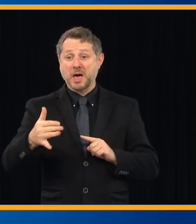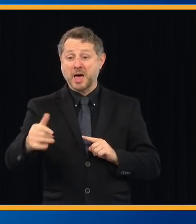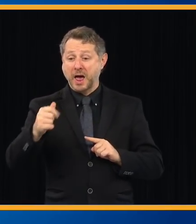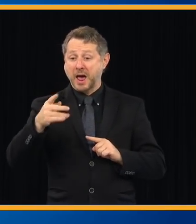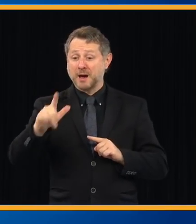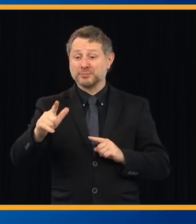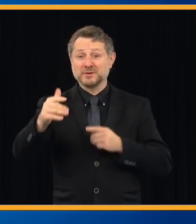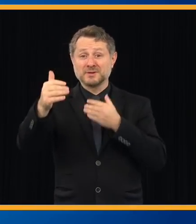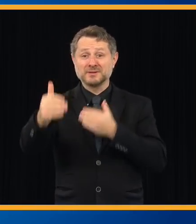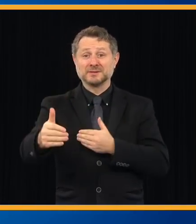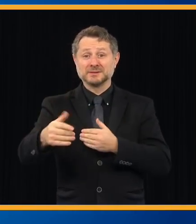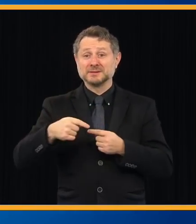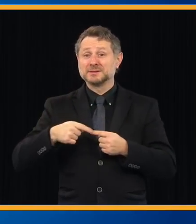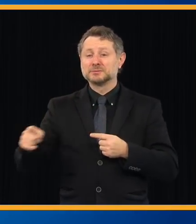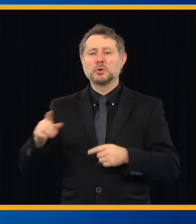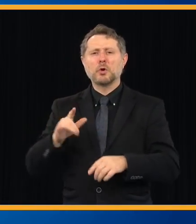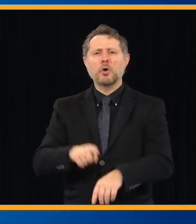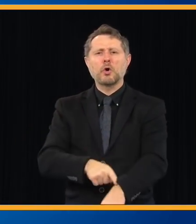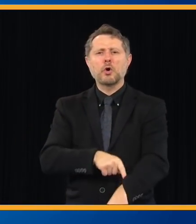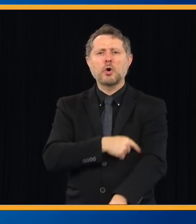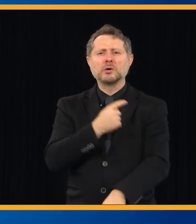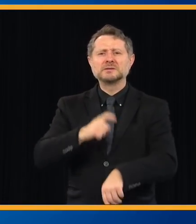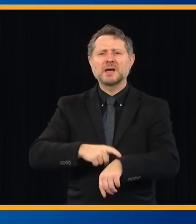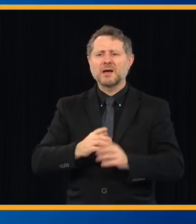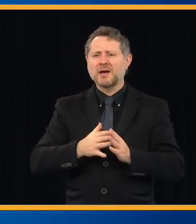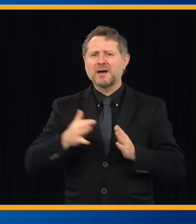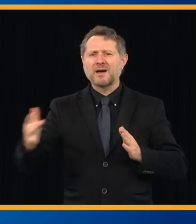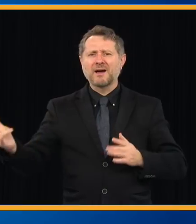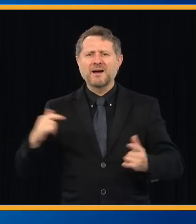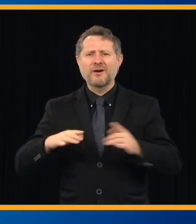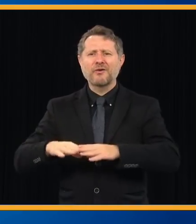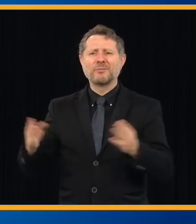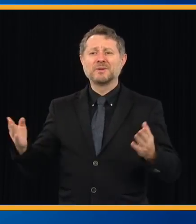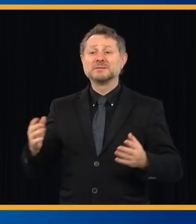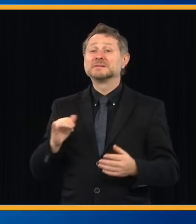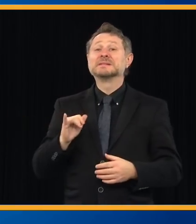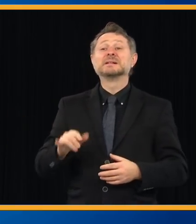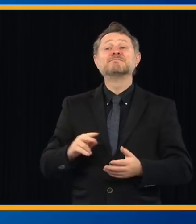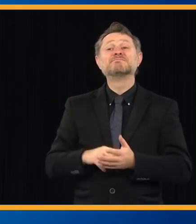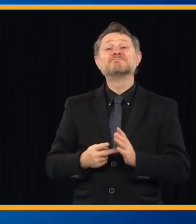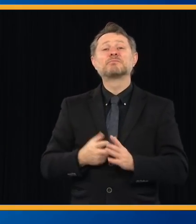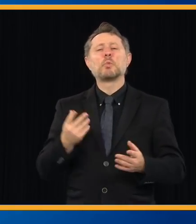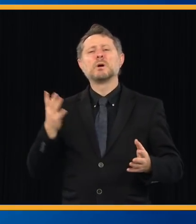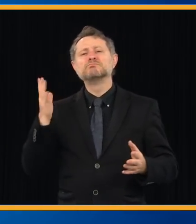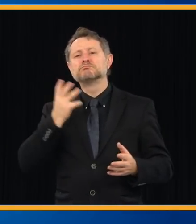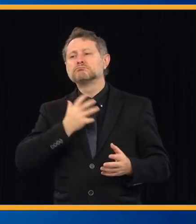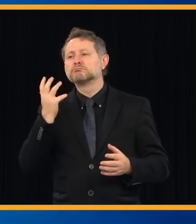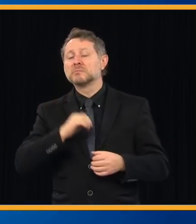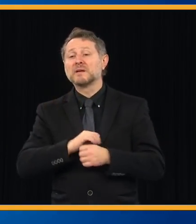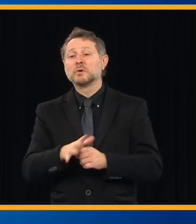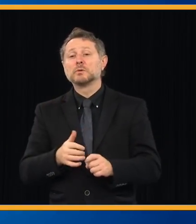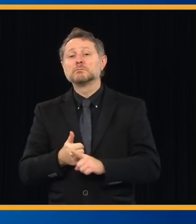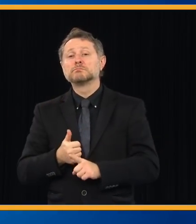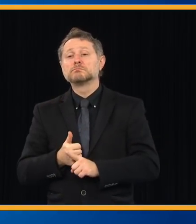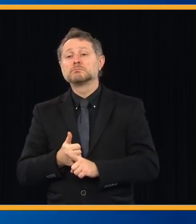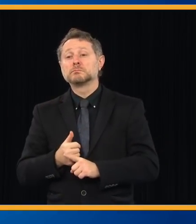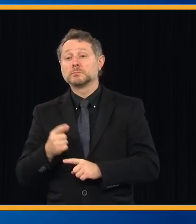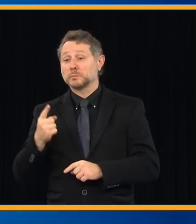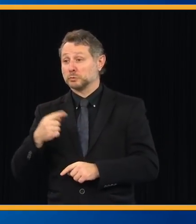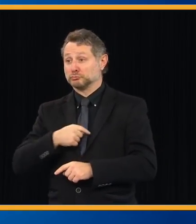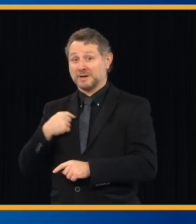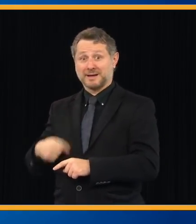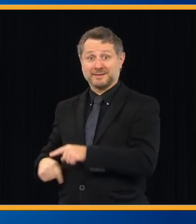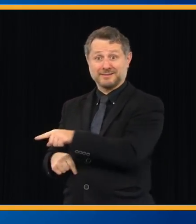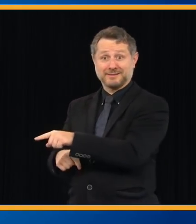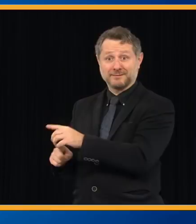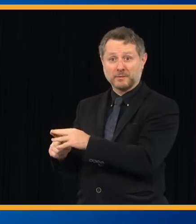time. And what happened, apparently, is the virus got on a plane from China.